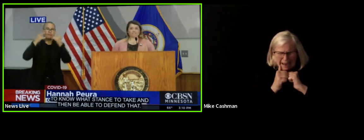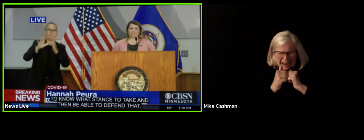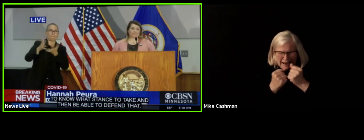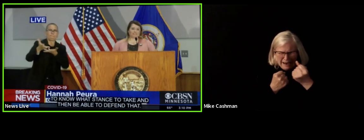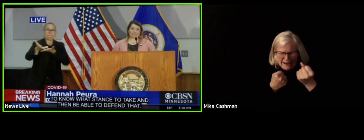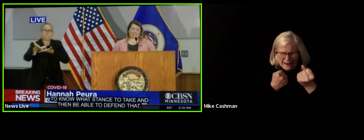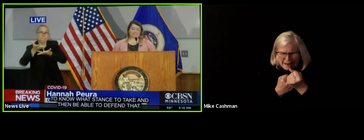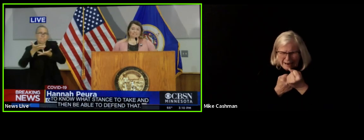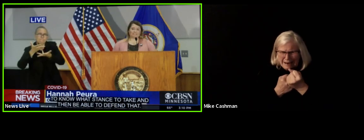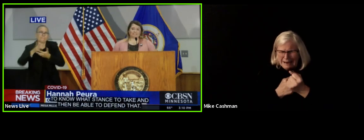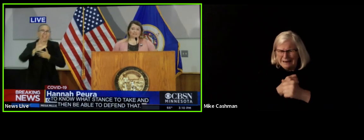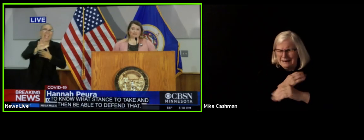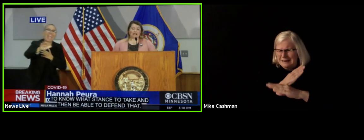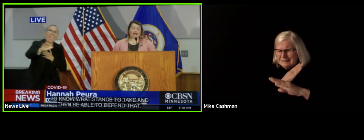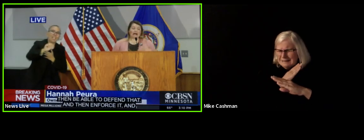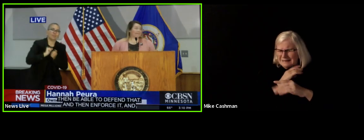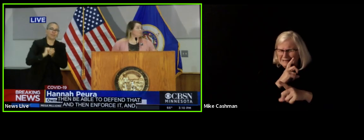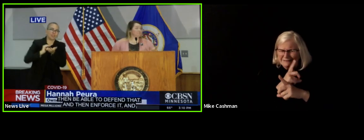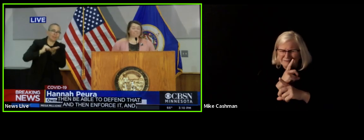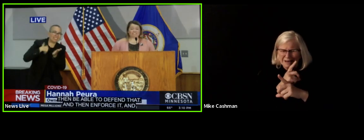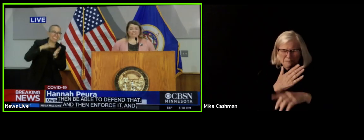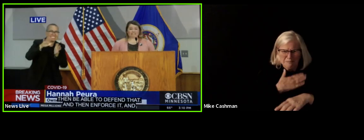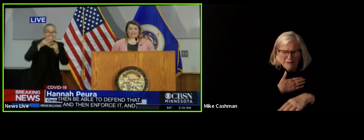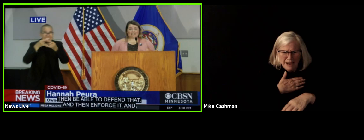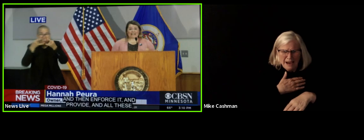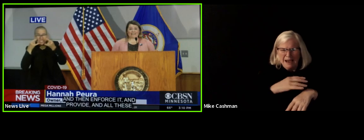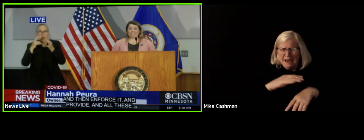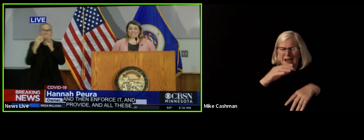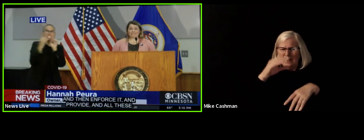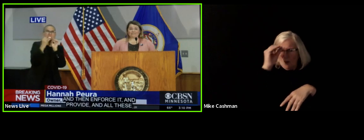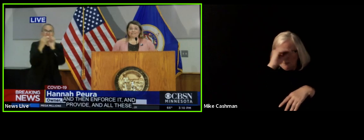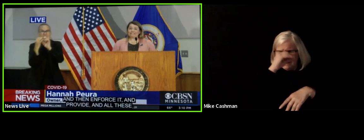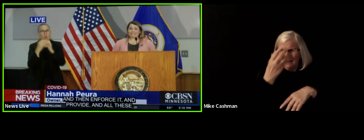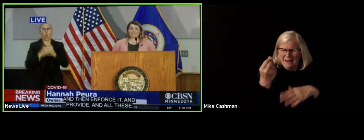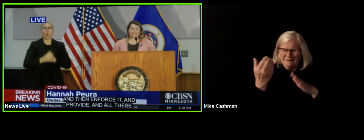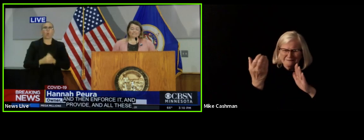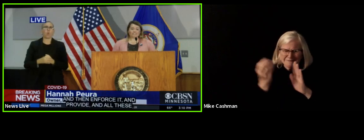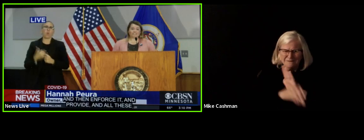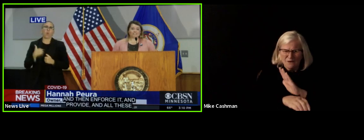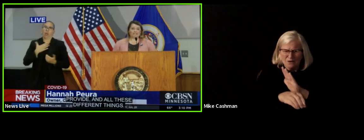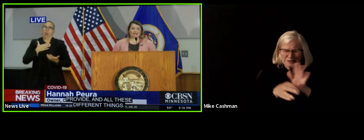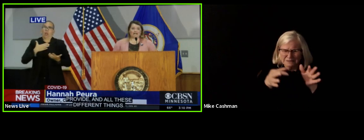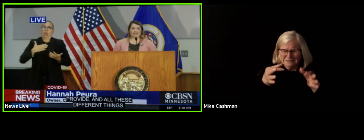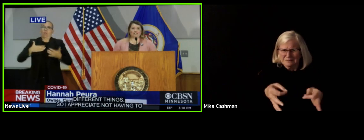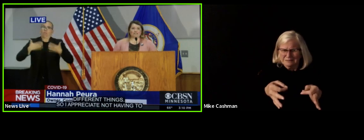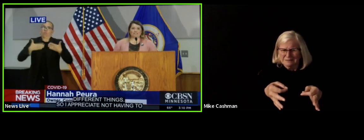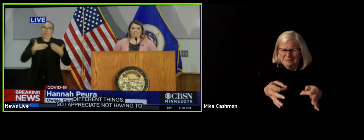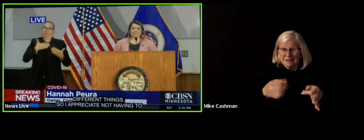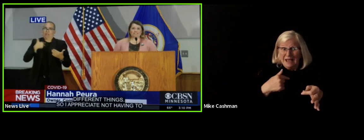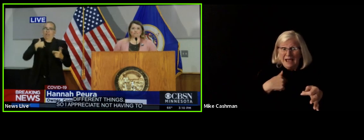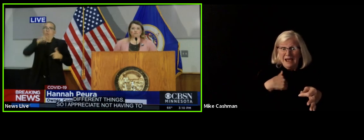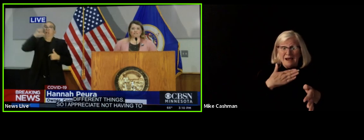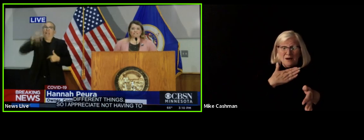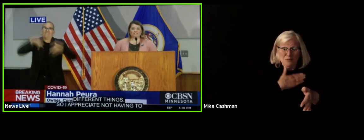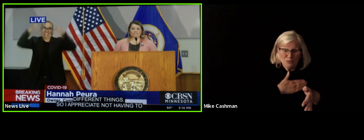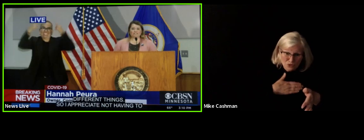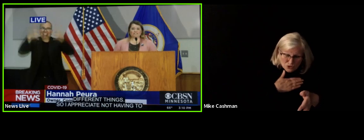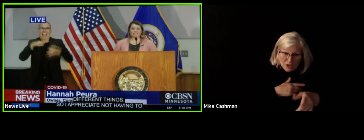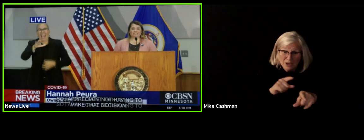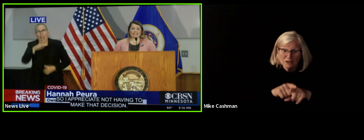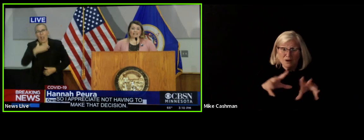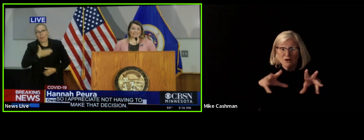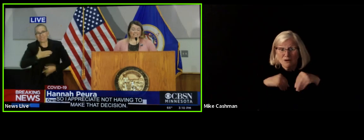these different things. And so I appreciate not having to make that decision. It is one